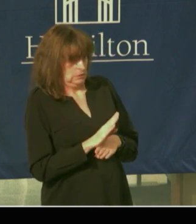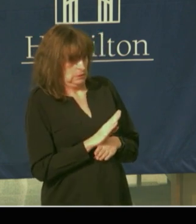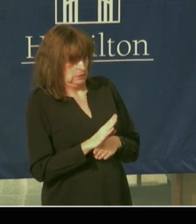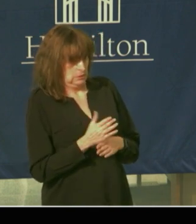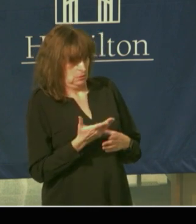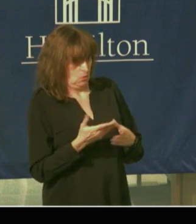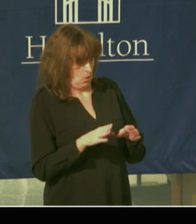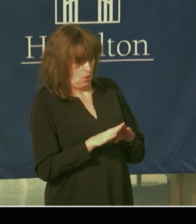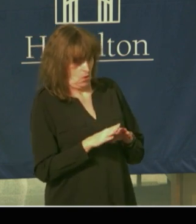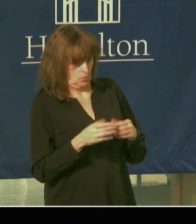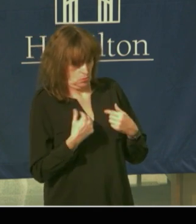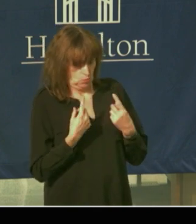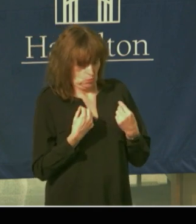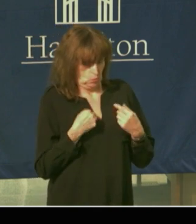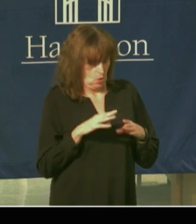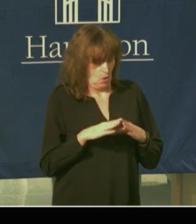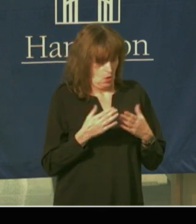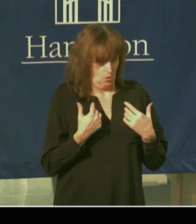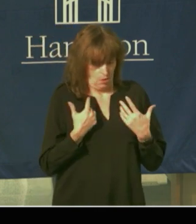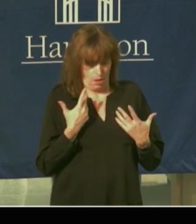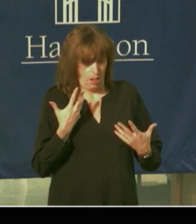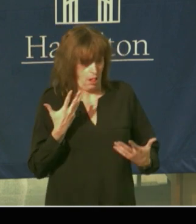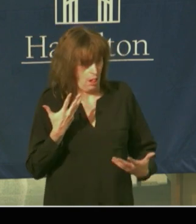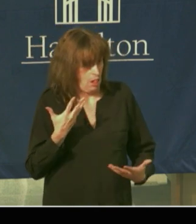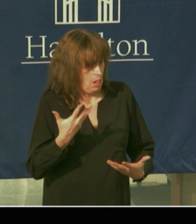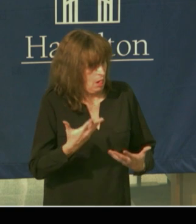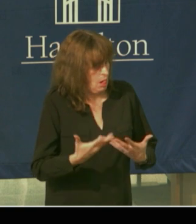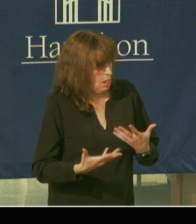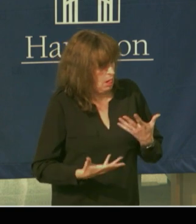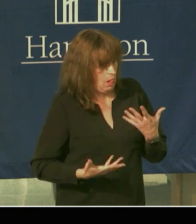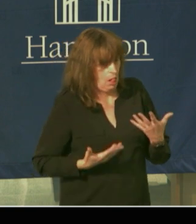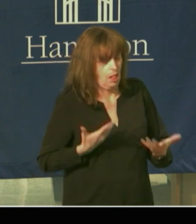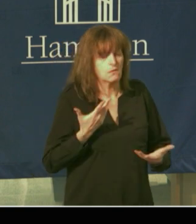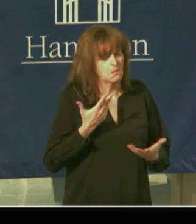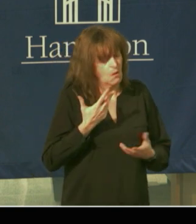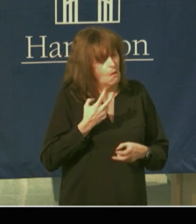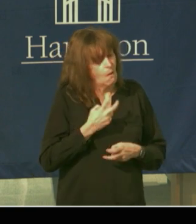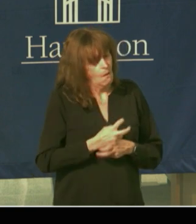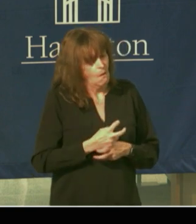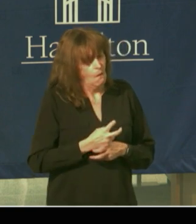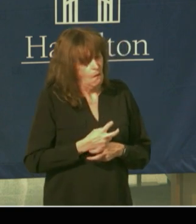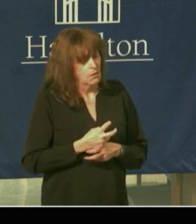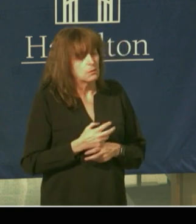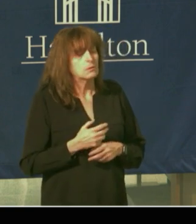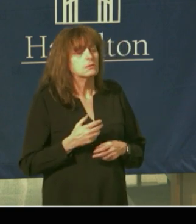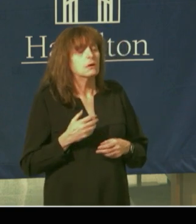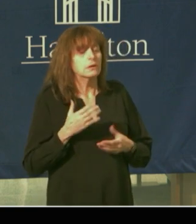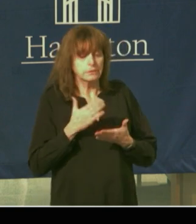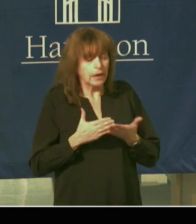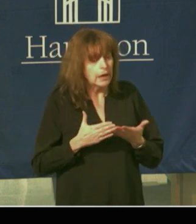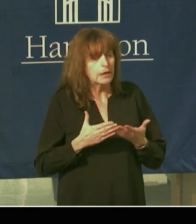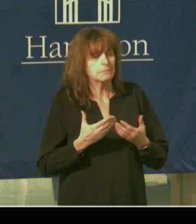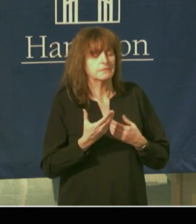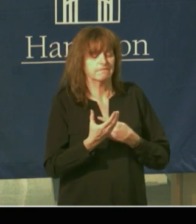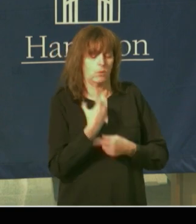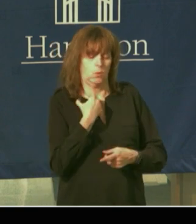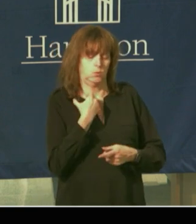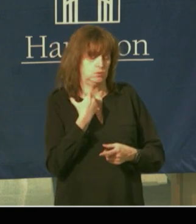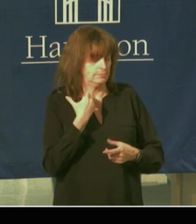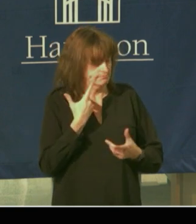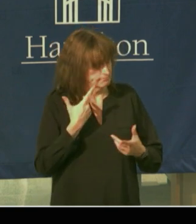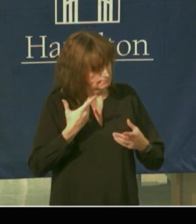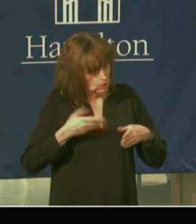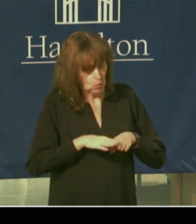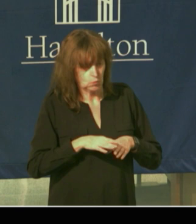or do I close my doors. You know, the mandated ones have been the restaurants that are required to close. What I'm doing